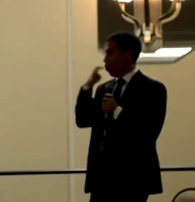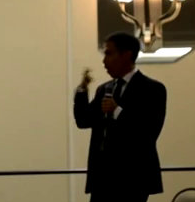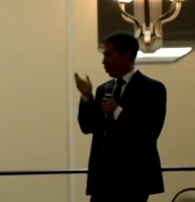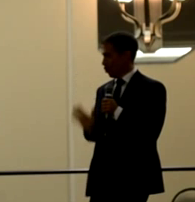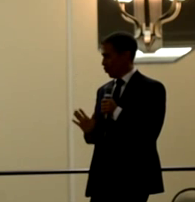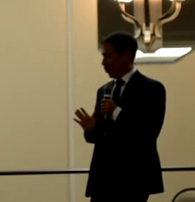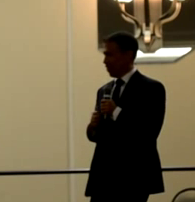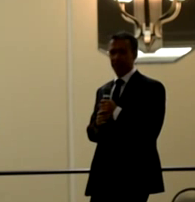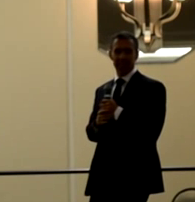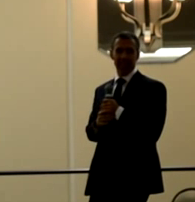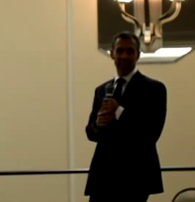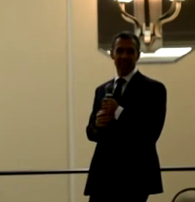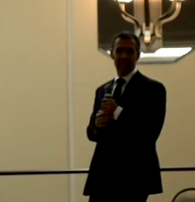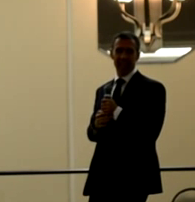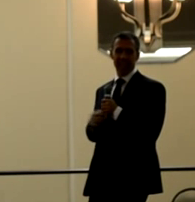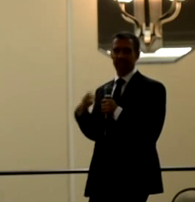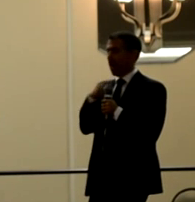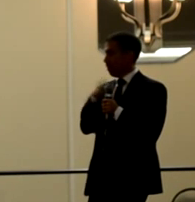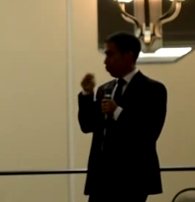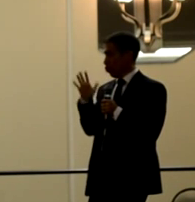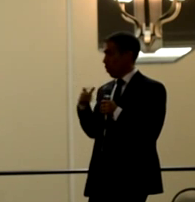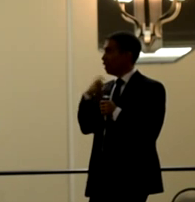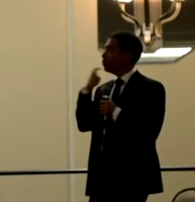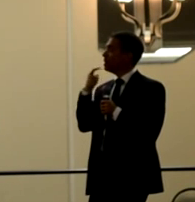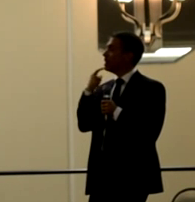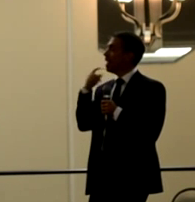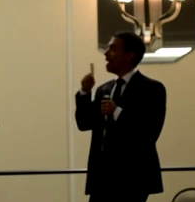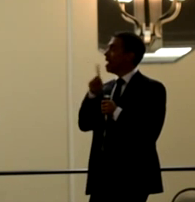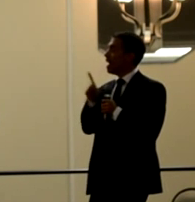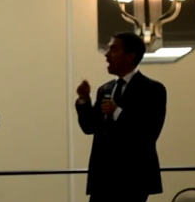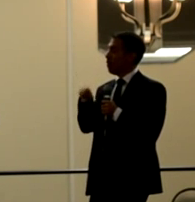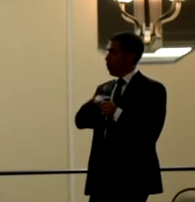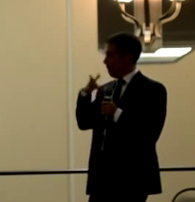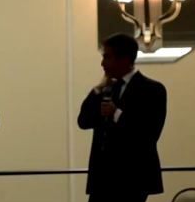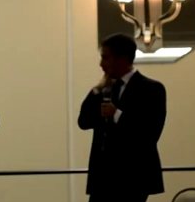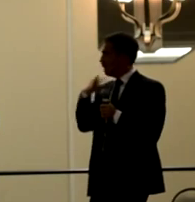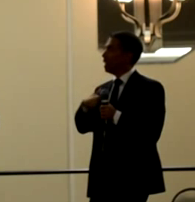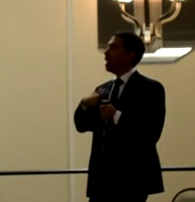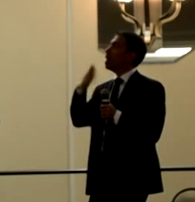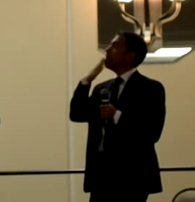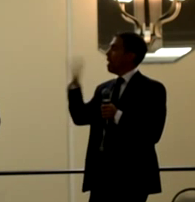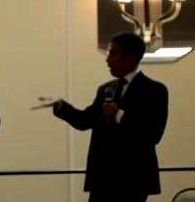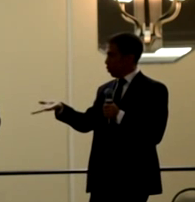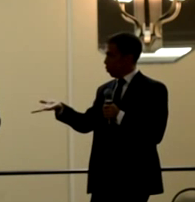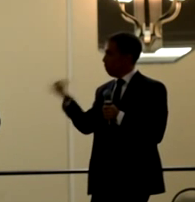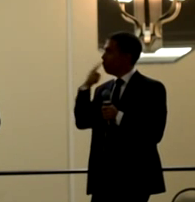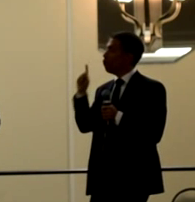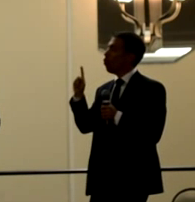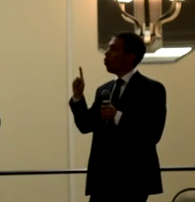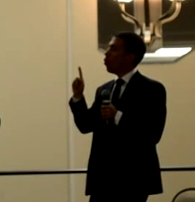watcher, and yes, I love the show, and I just want to say, as a proud lesbian, thank you